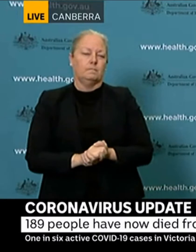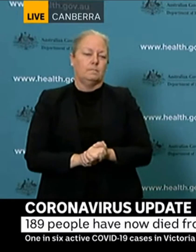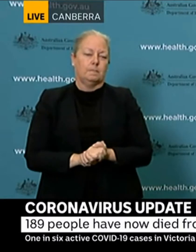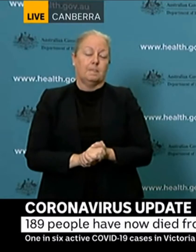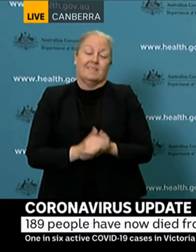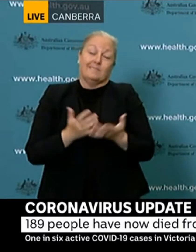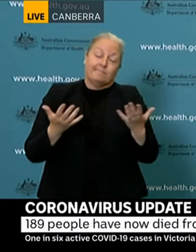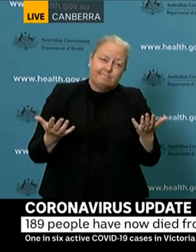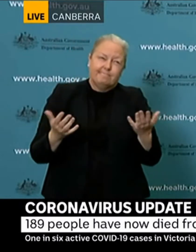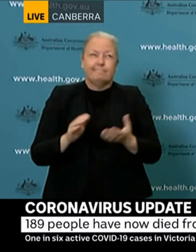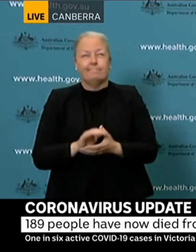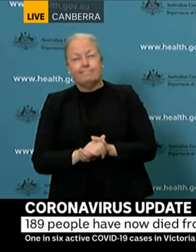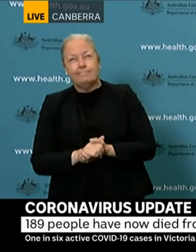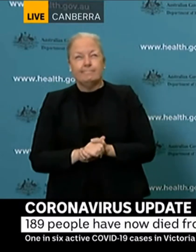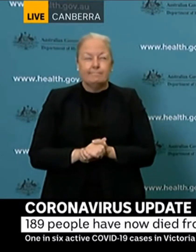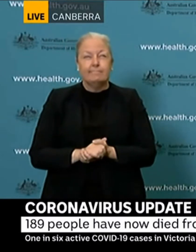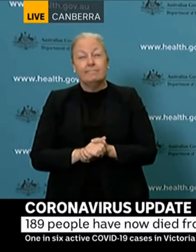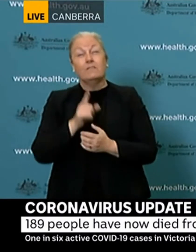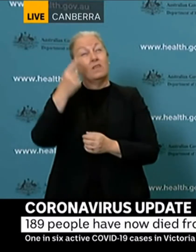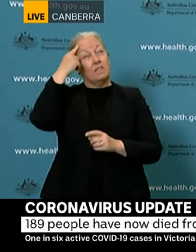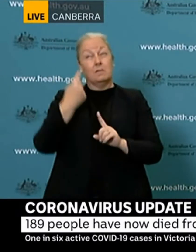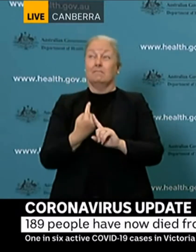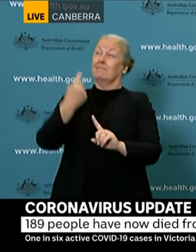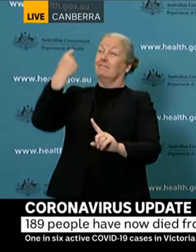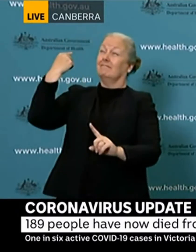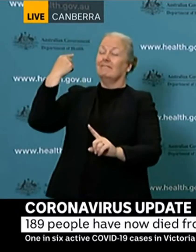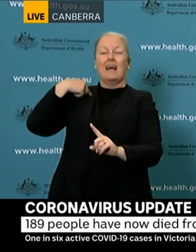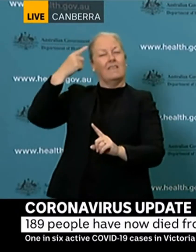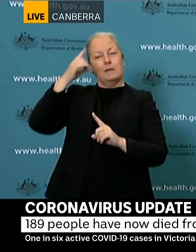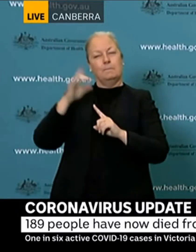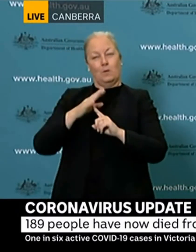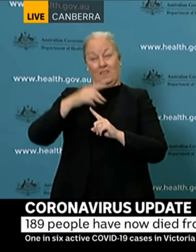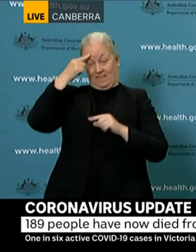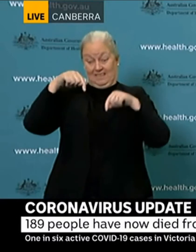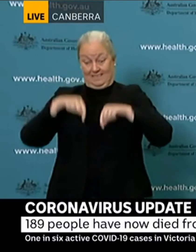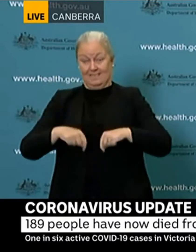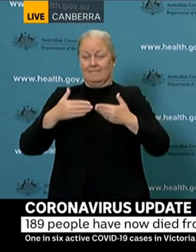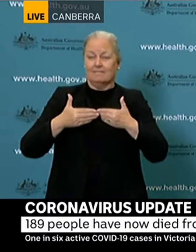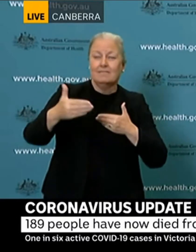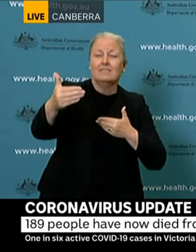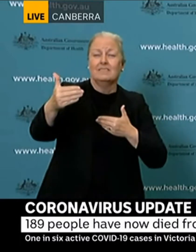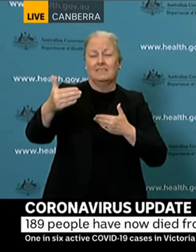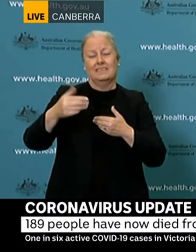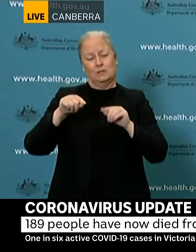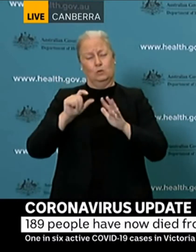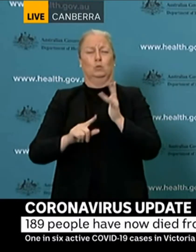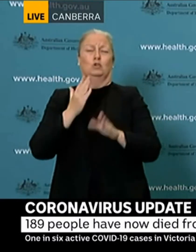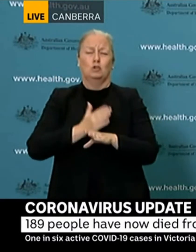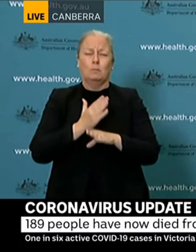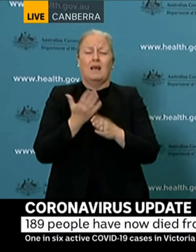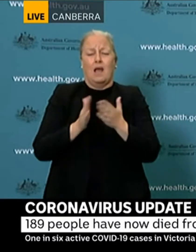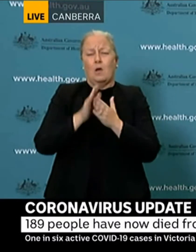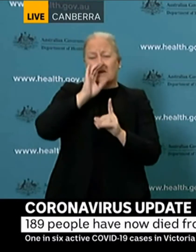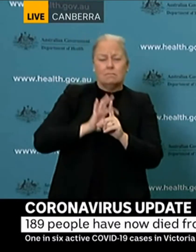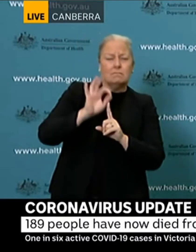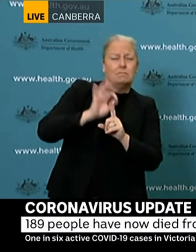it's one way of looking at this is to look at the past, but I'd prefer to look at what's present right in front of us and get on with the job and work out how to do that better into the